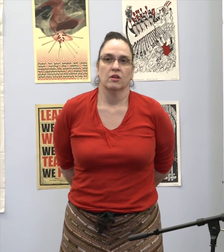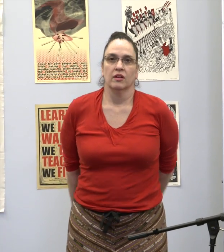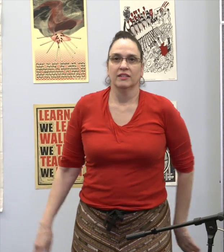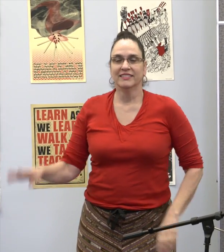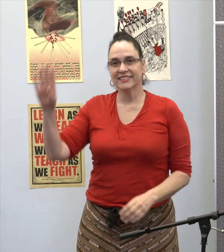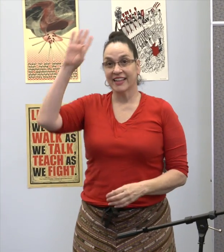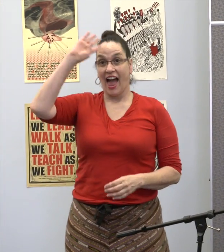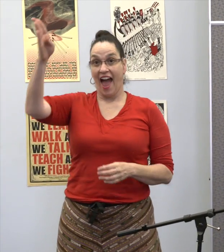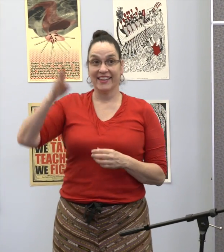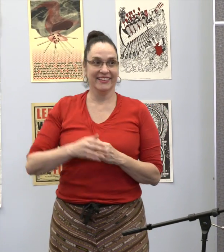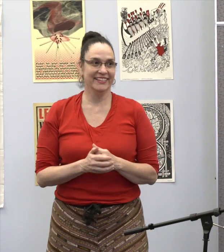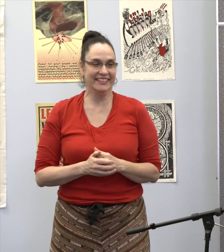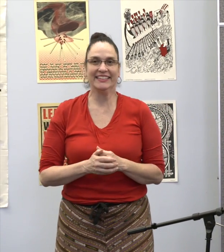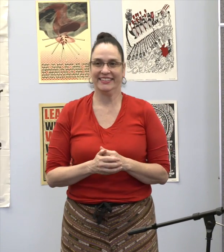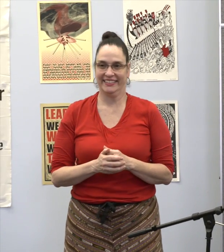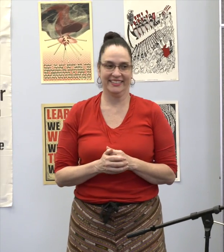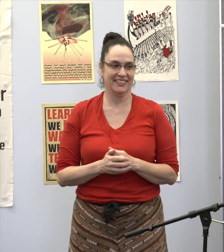Hi. Oh, hi.